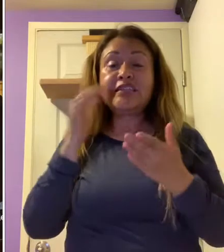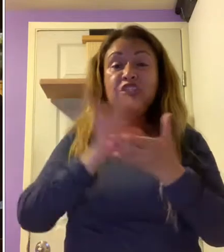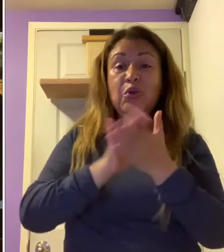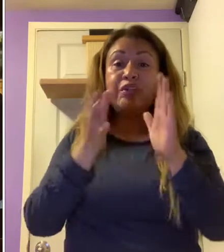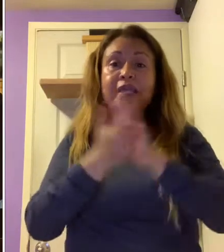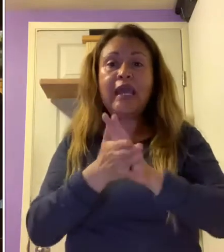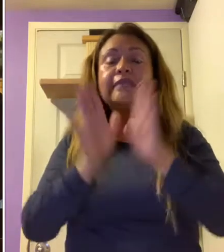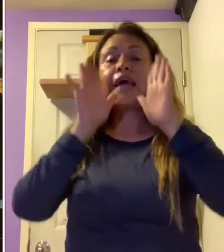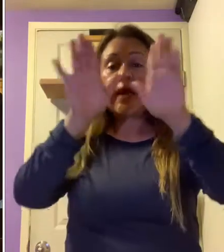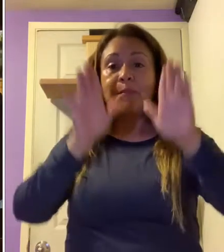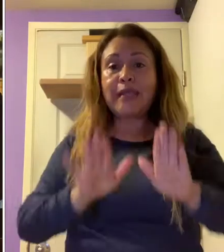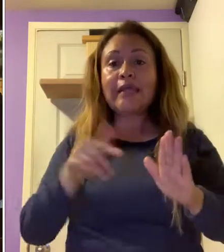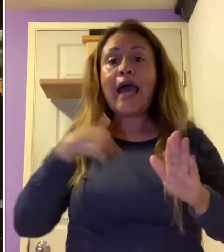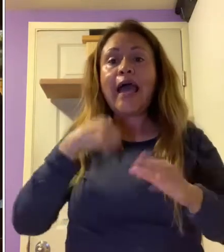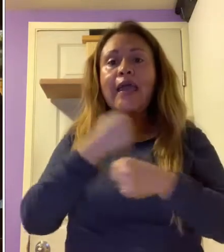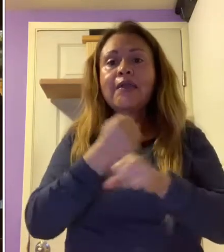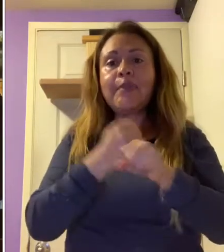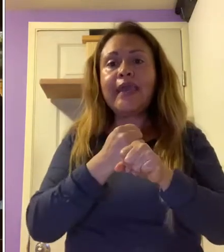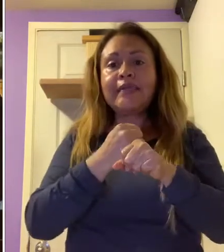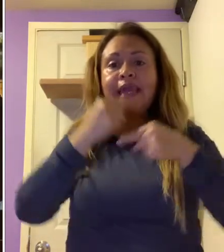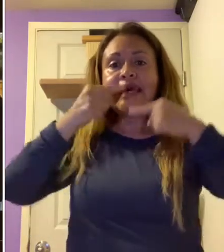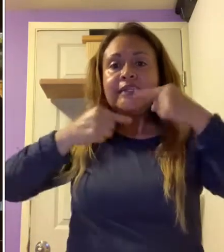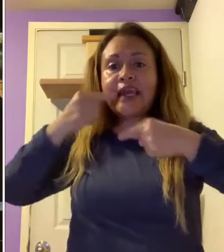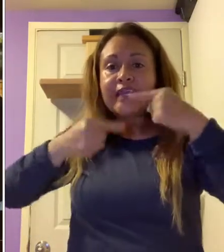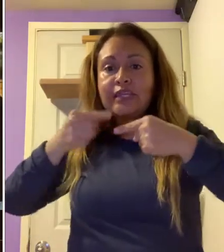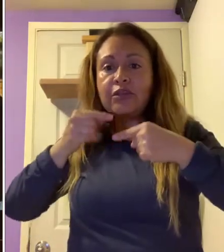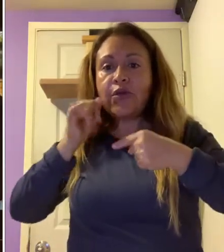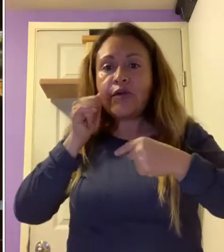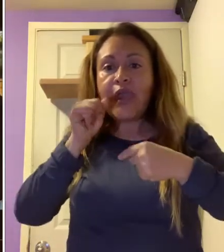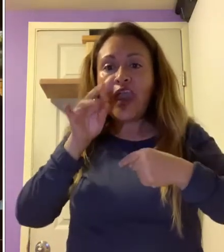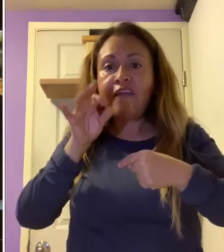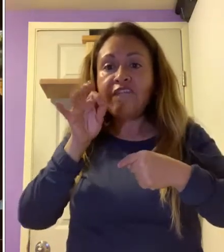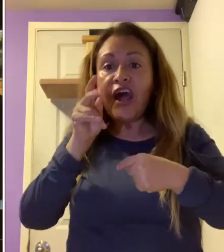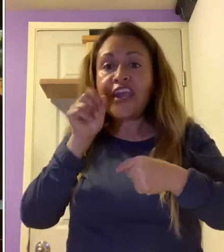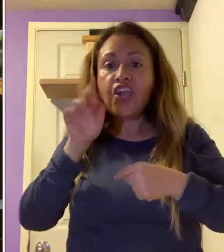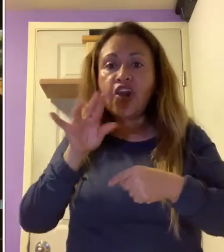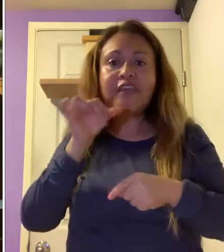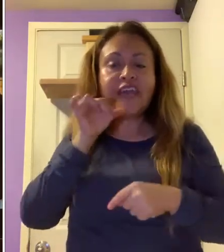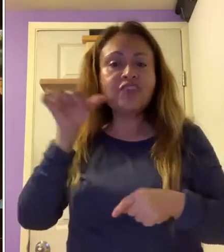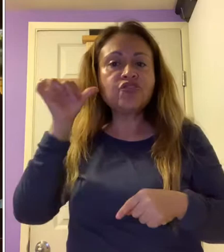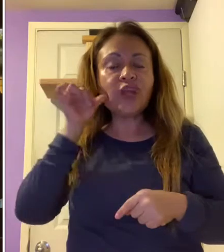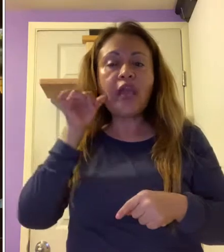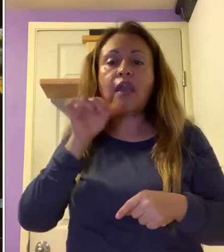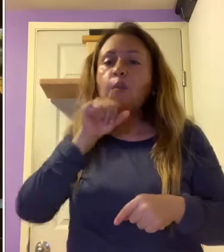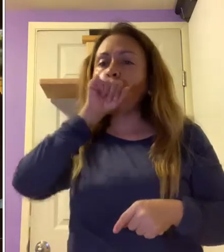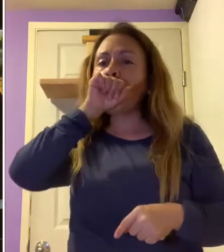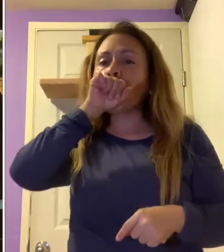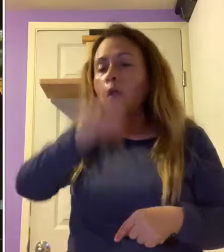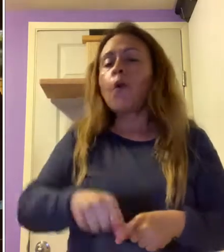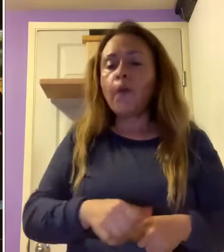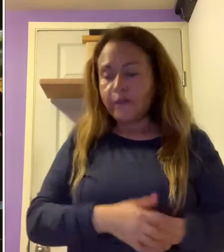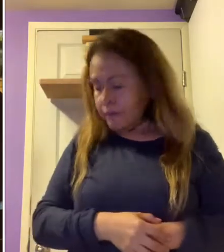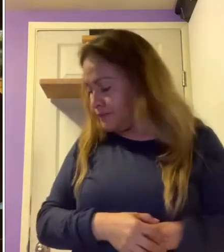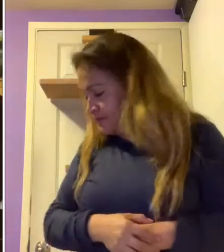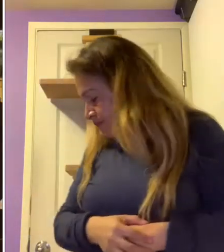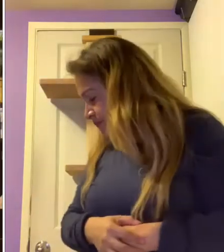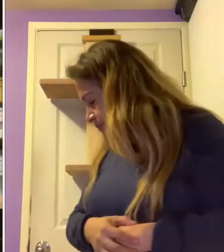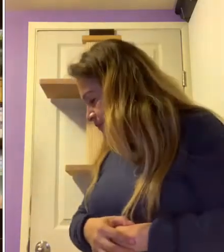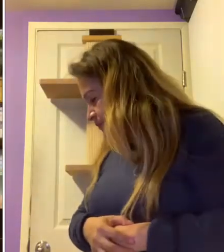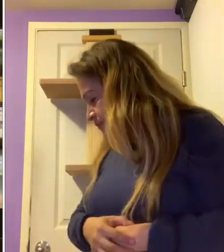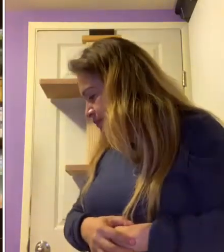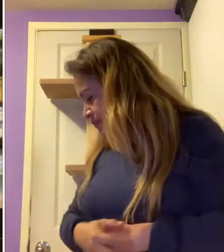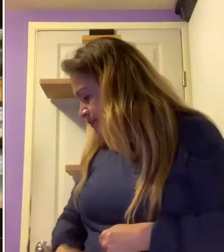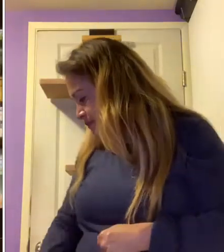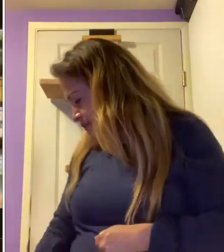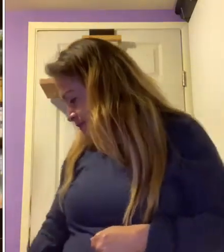challah any day. These are amazing. I made taquitos in the air fryer with these on stories the other night. Fan-freaking-tastic, you